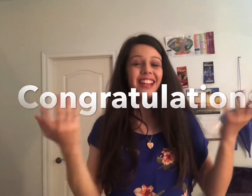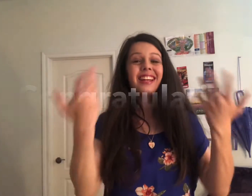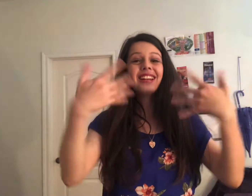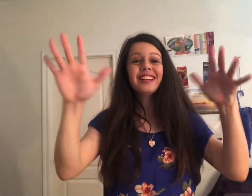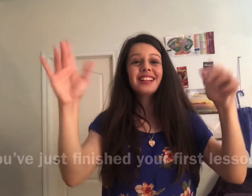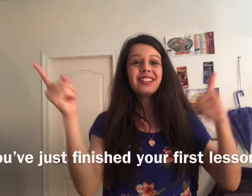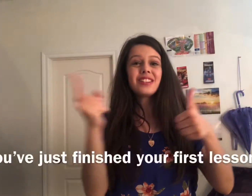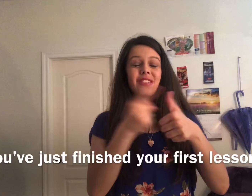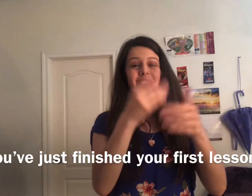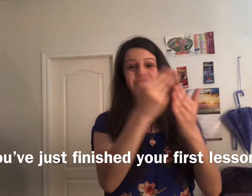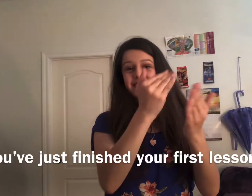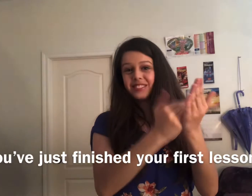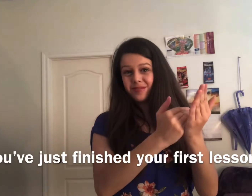Congratulations! You just finished your first lesson.